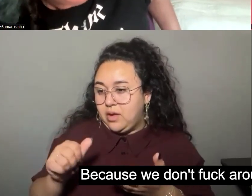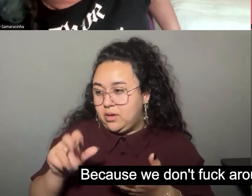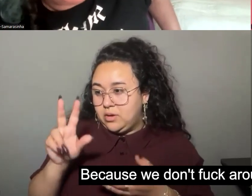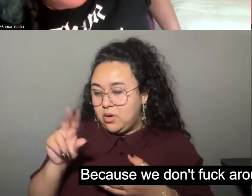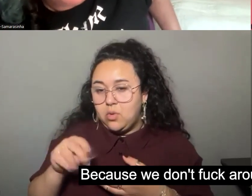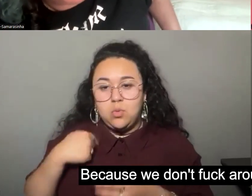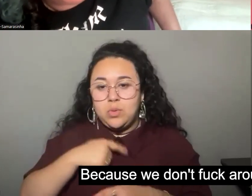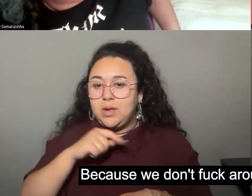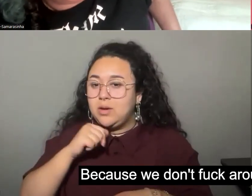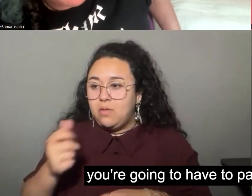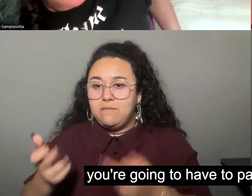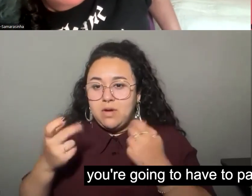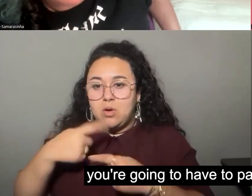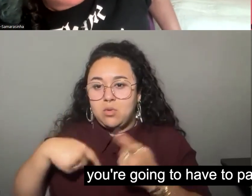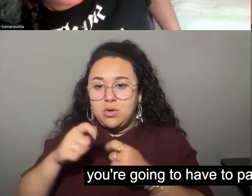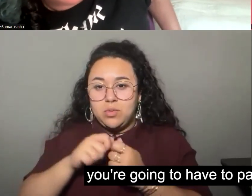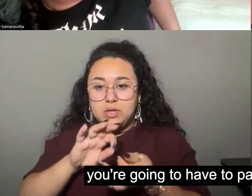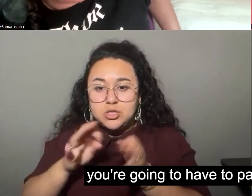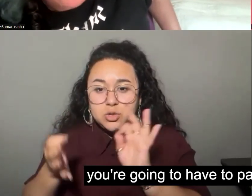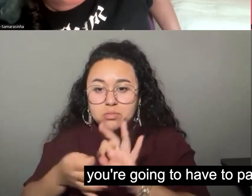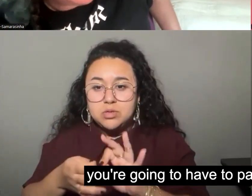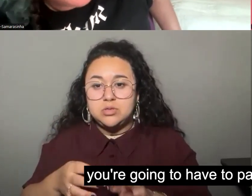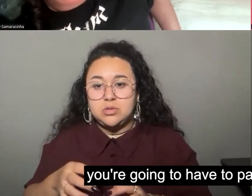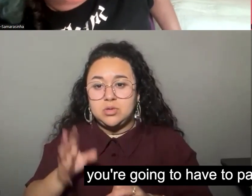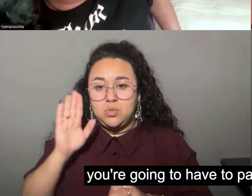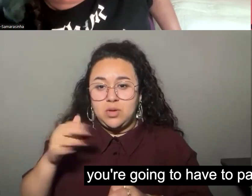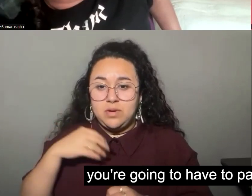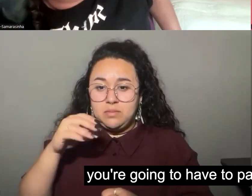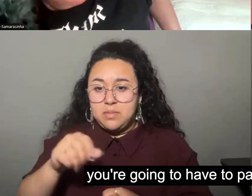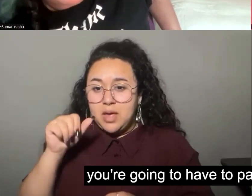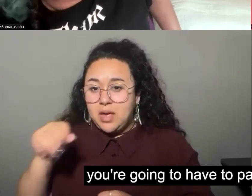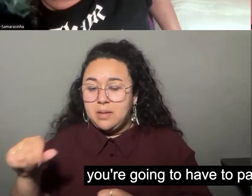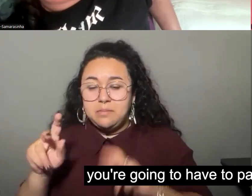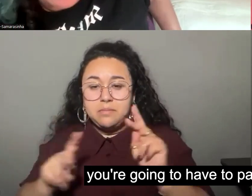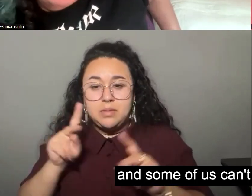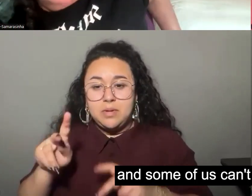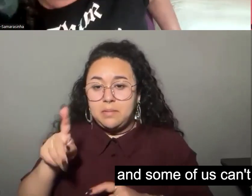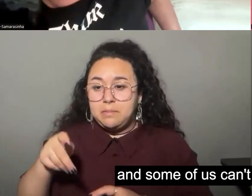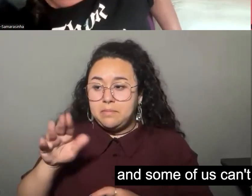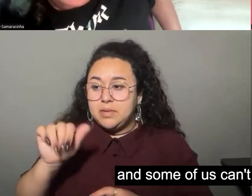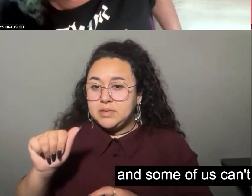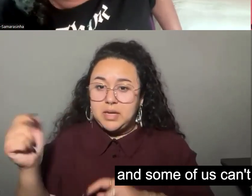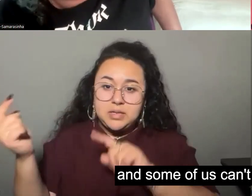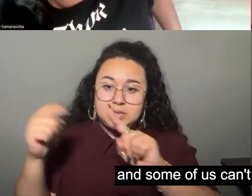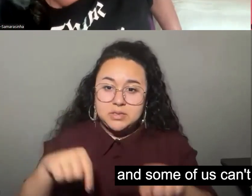we don't fuck around with interpretation and like you're gonna have to pay for people's PCAs to fly